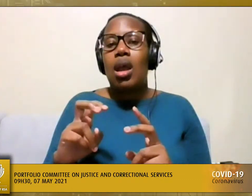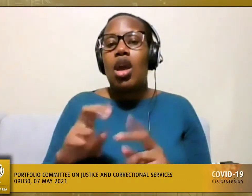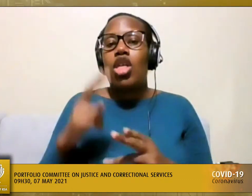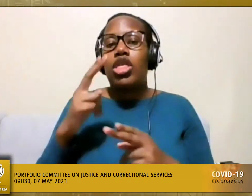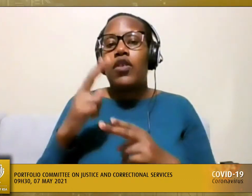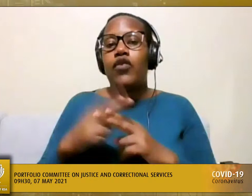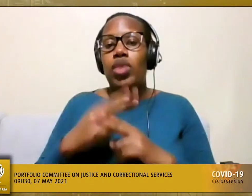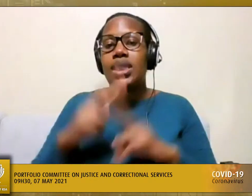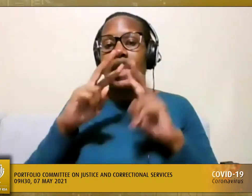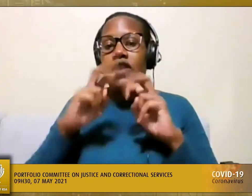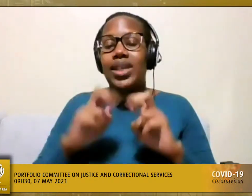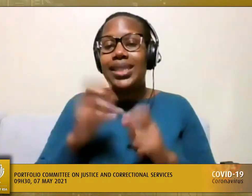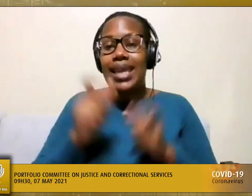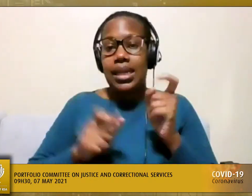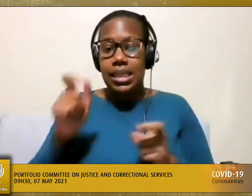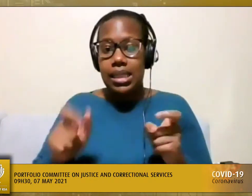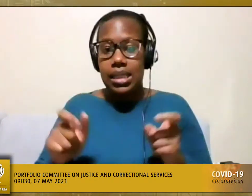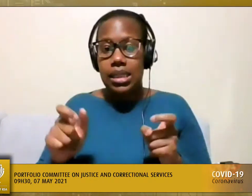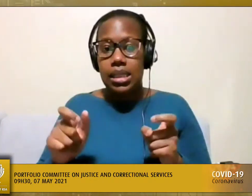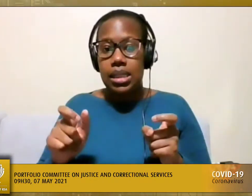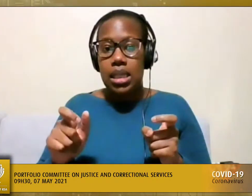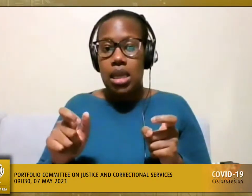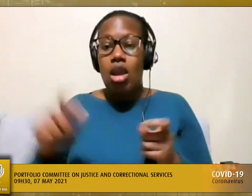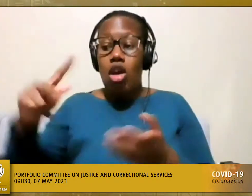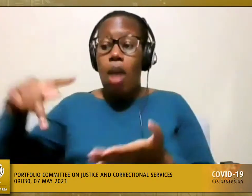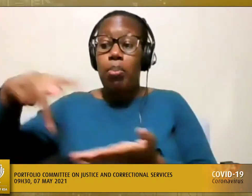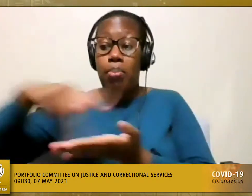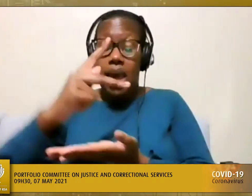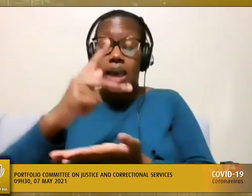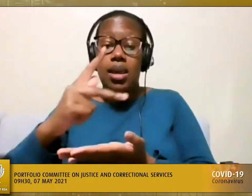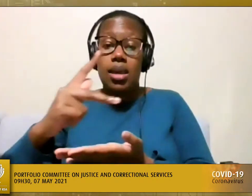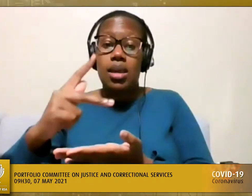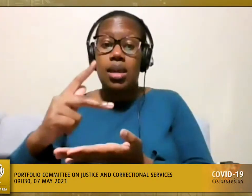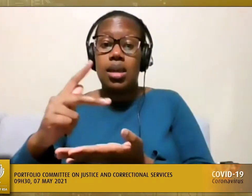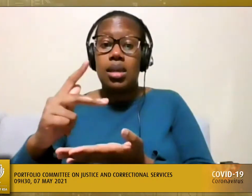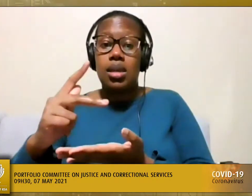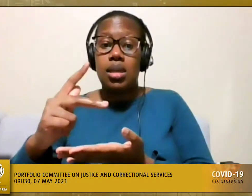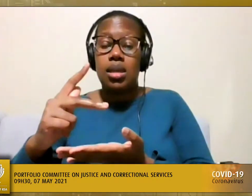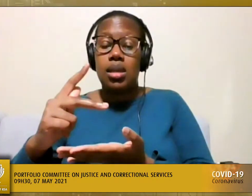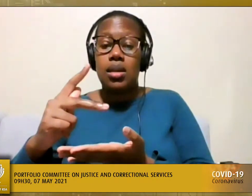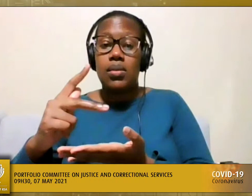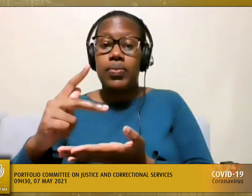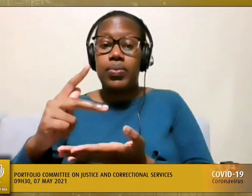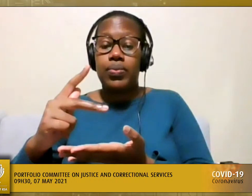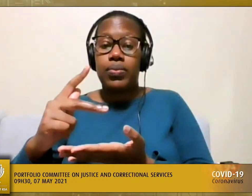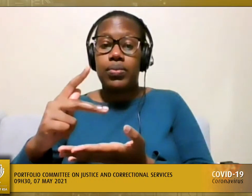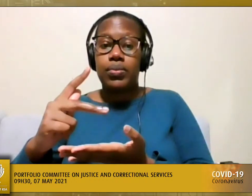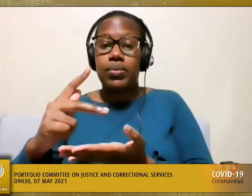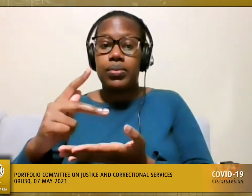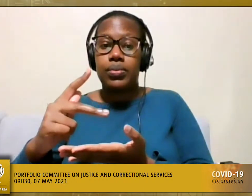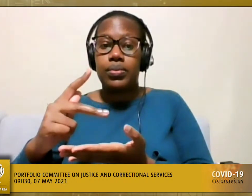investigators um is being paid for um although um